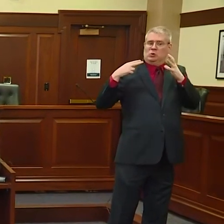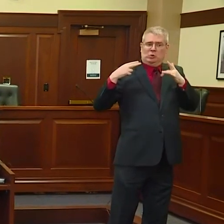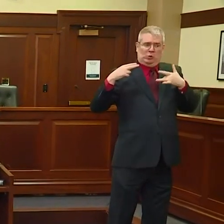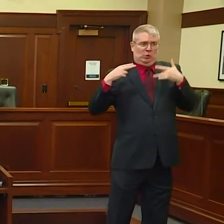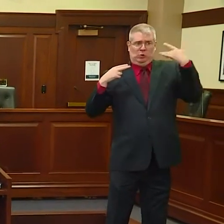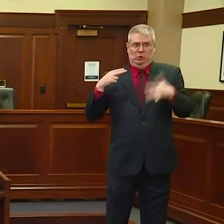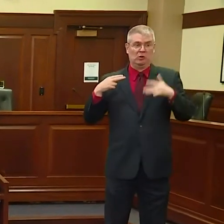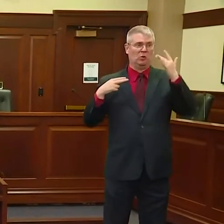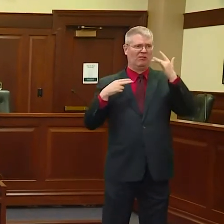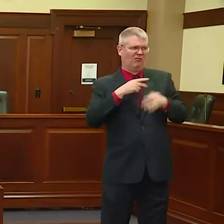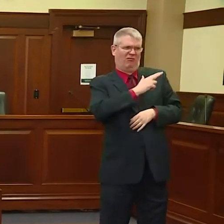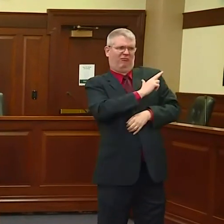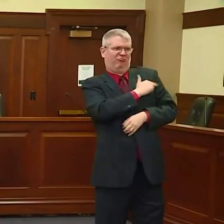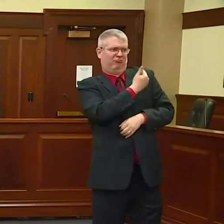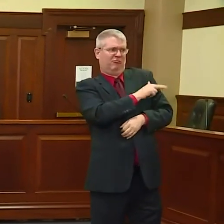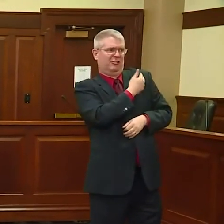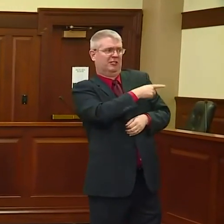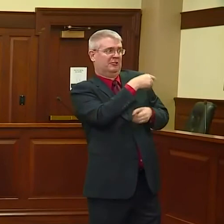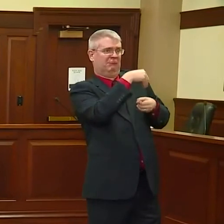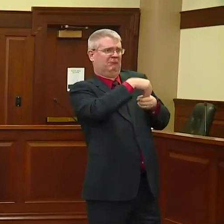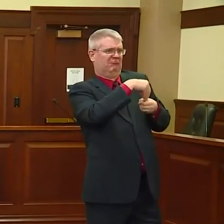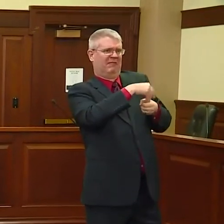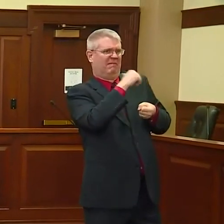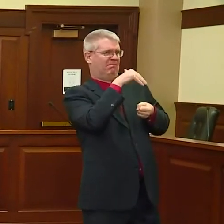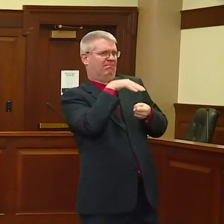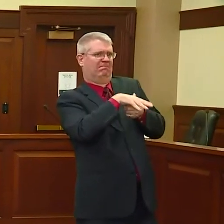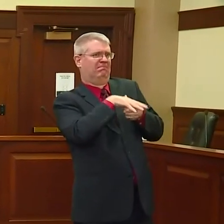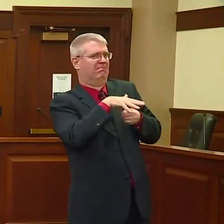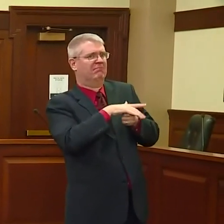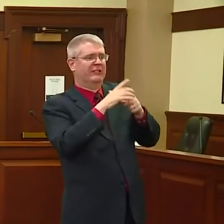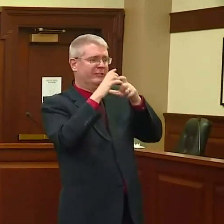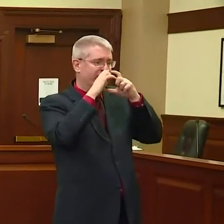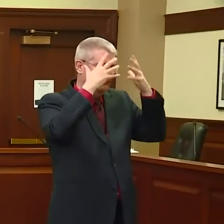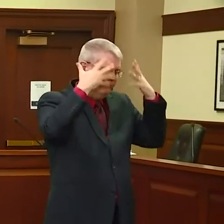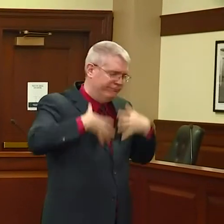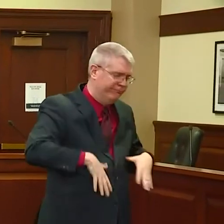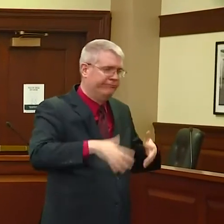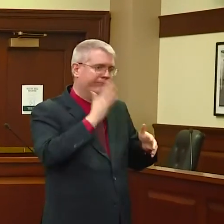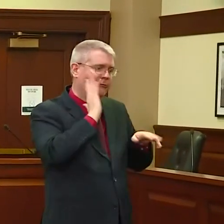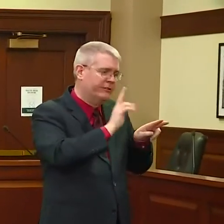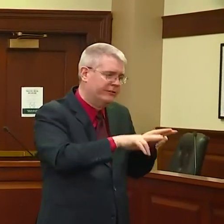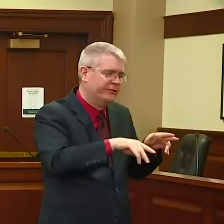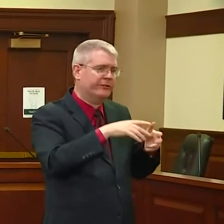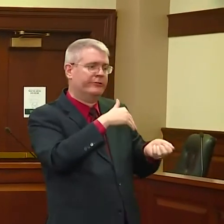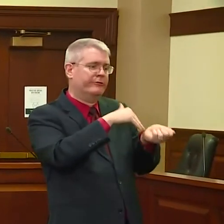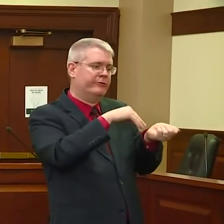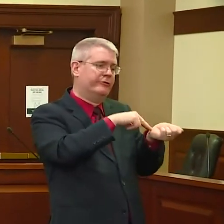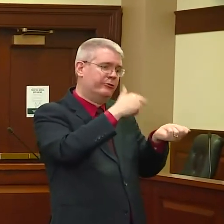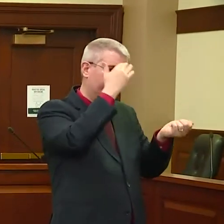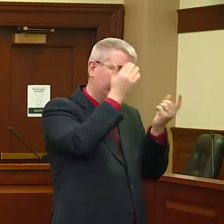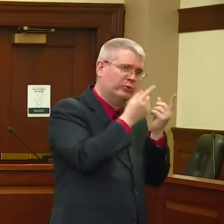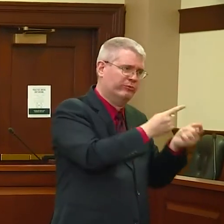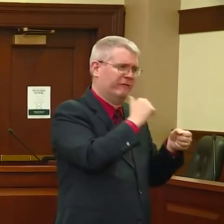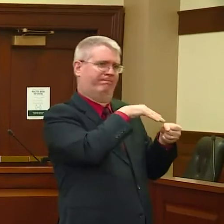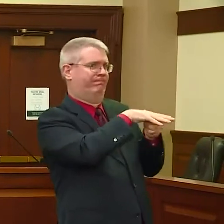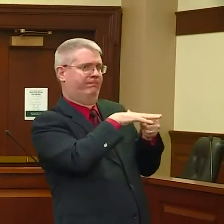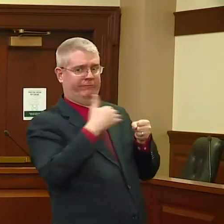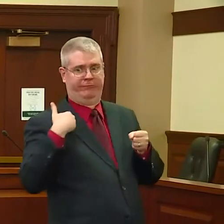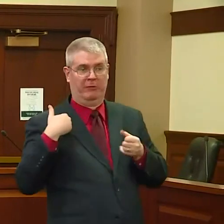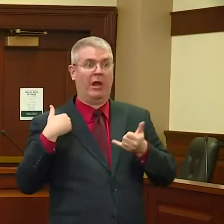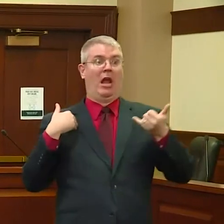So that's part of it, but I understand the burden that all of us have to explain to the people of